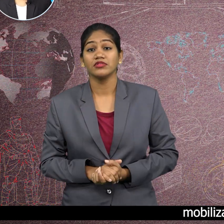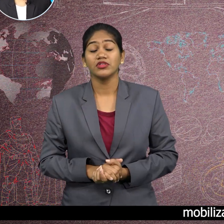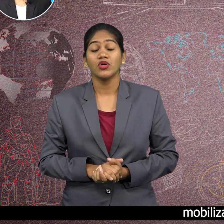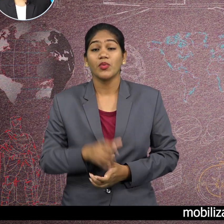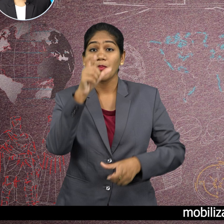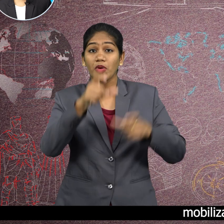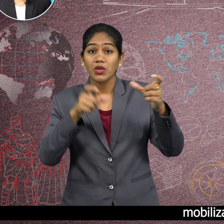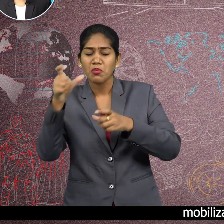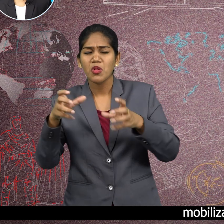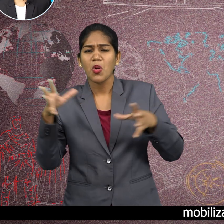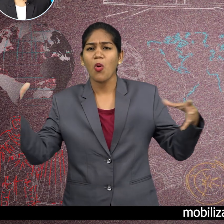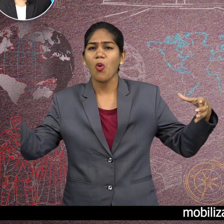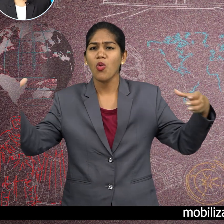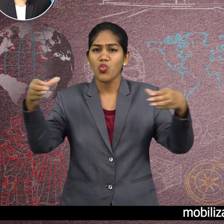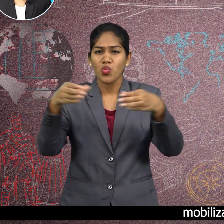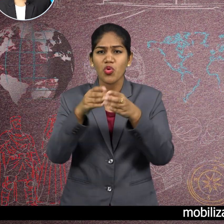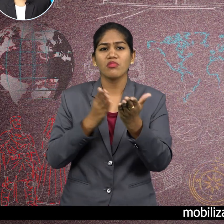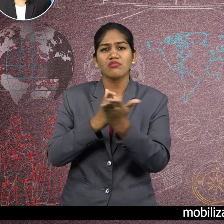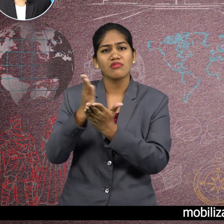mobilization forms,